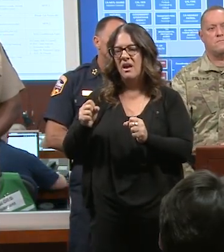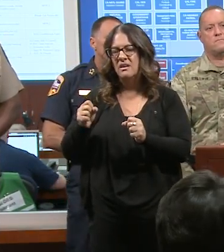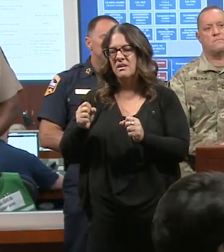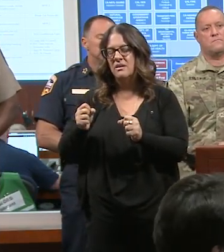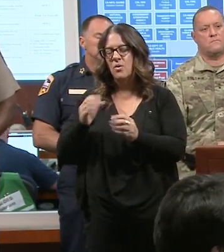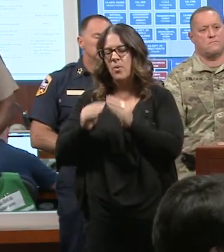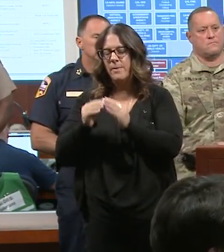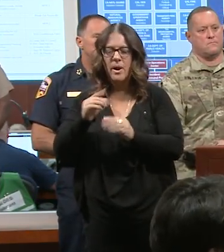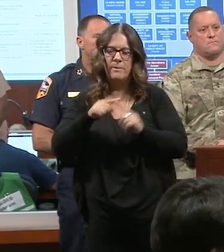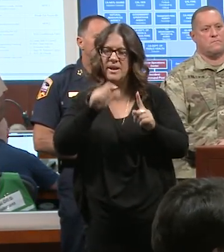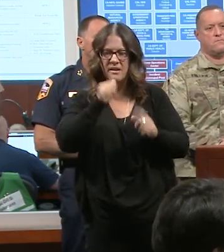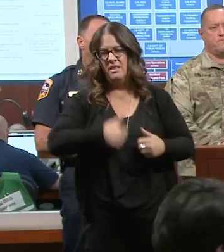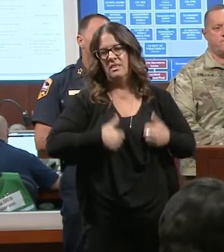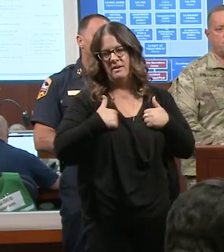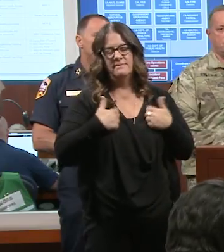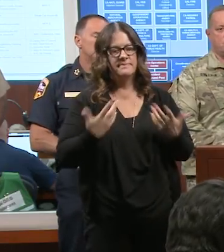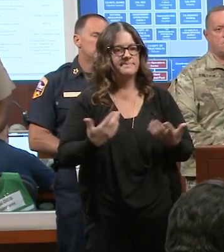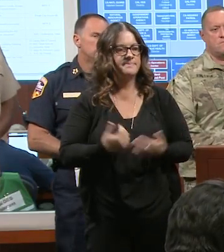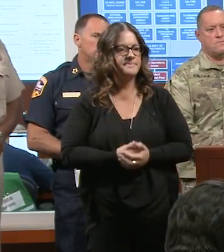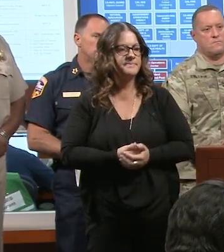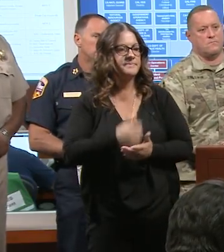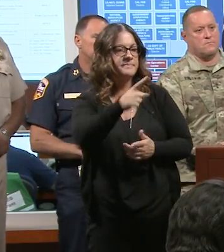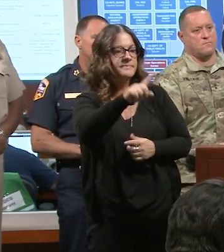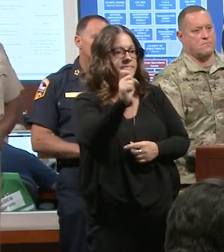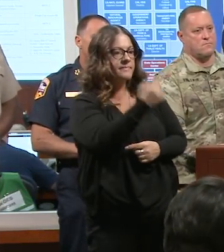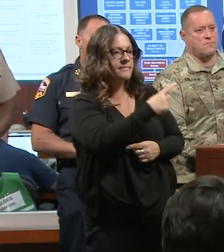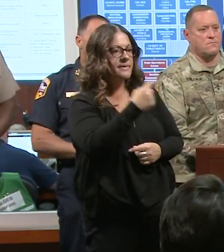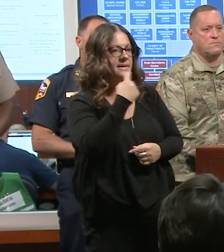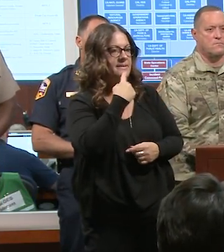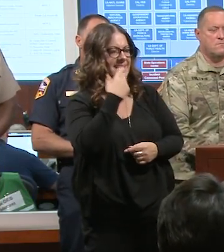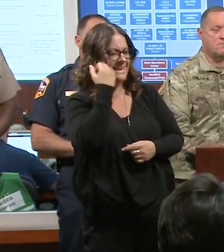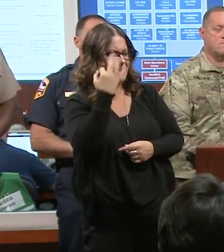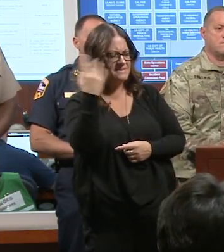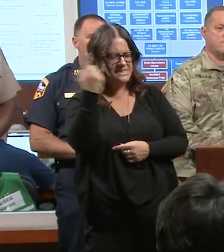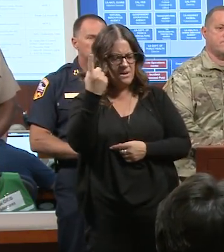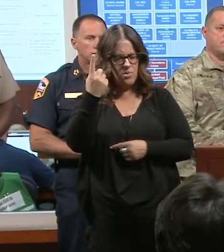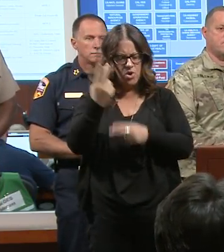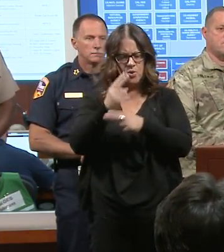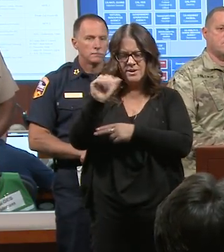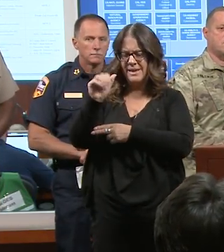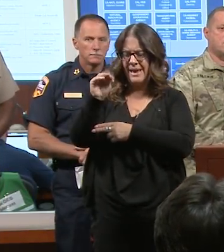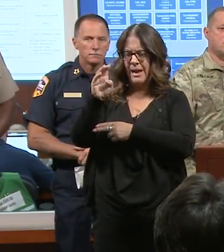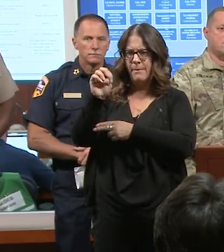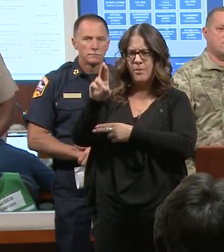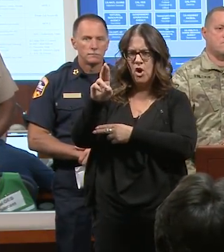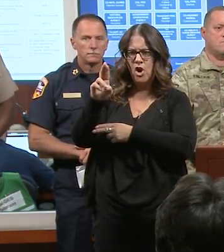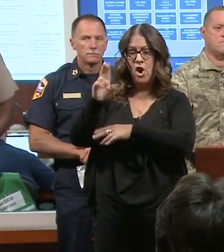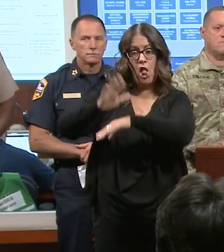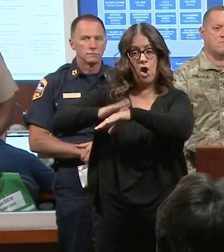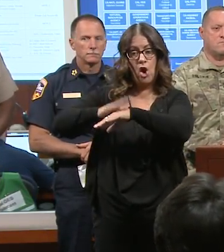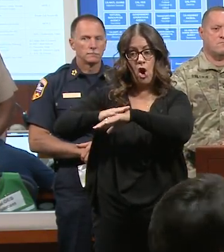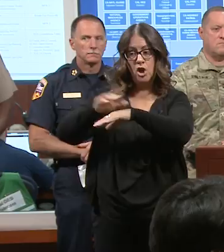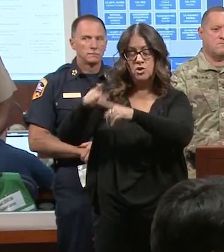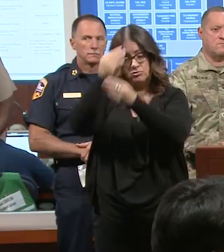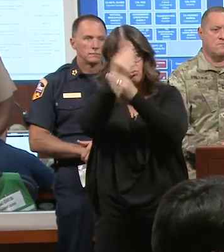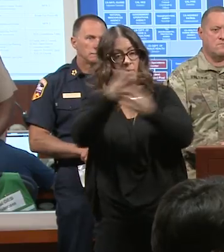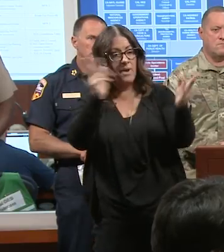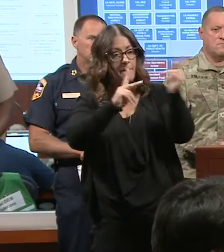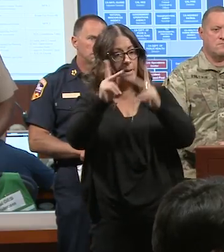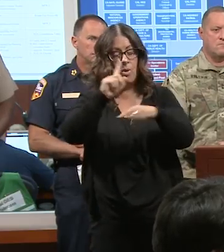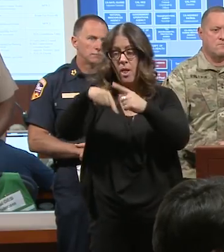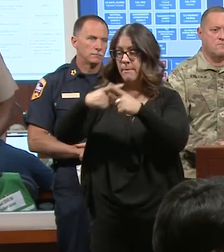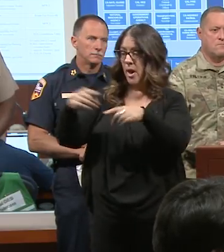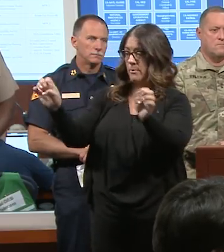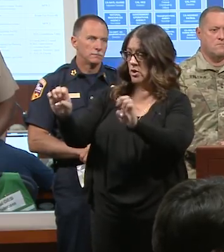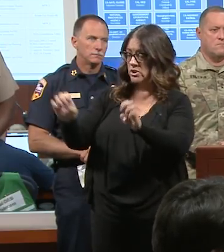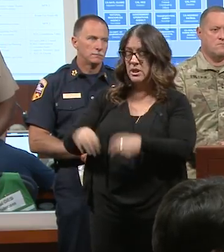OES. When somebody is kidnapped, you use the Amber Alert system to notify people. Was a similar system used to notify people of